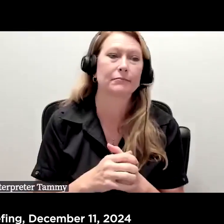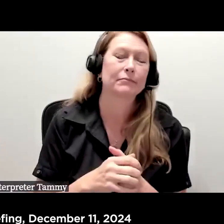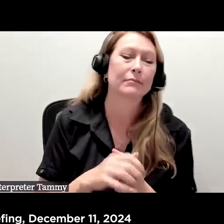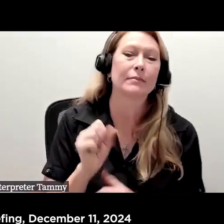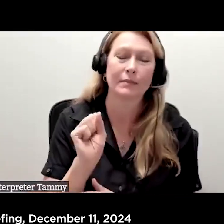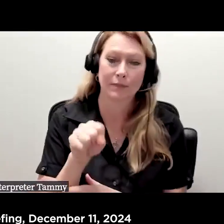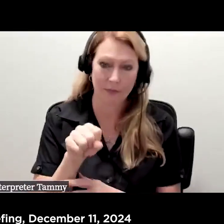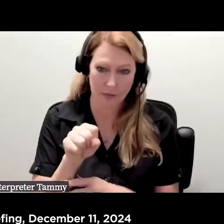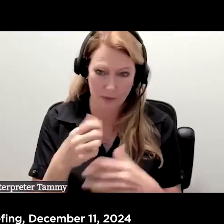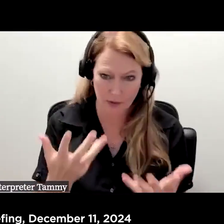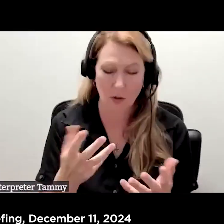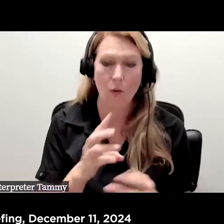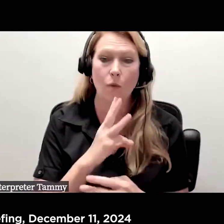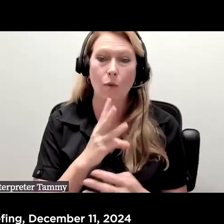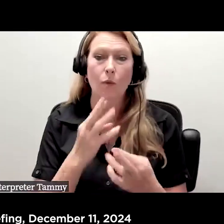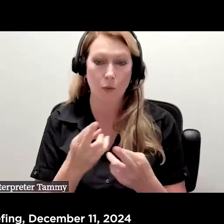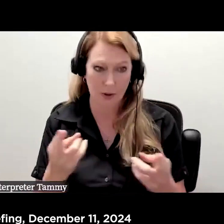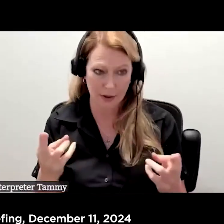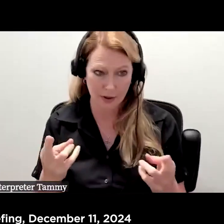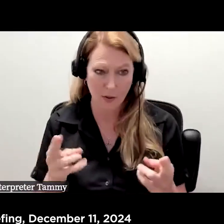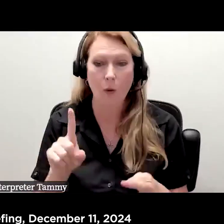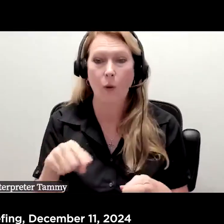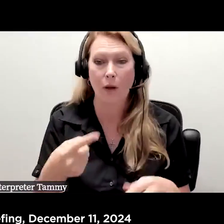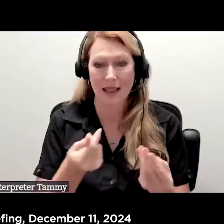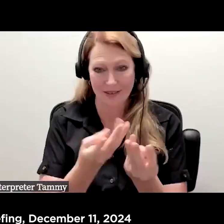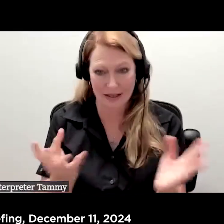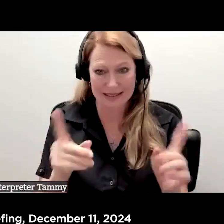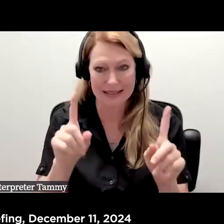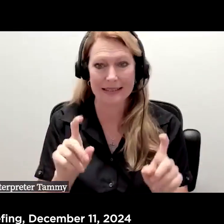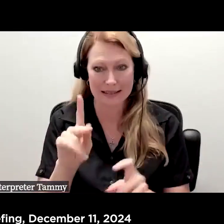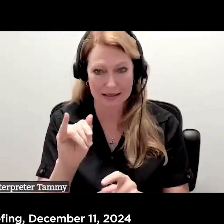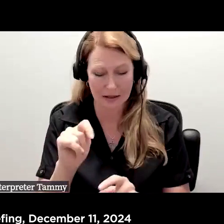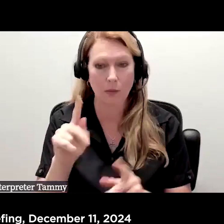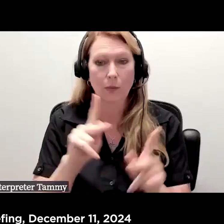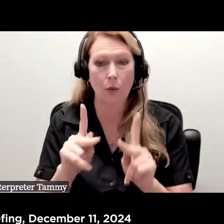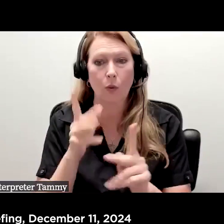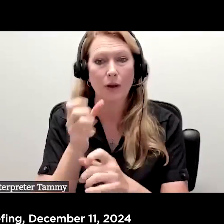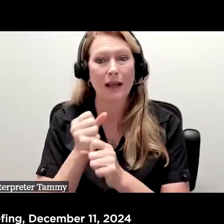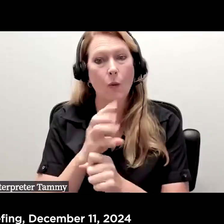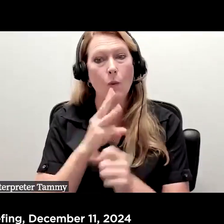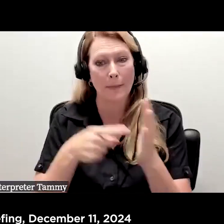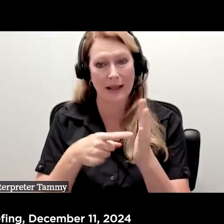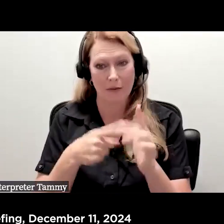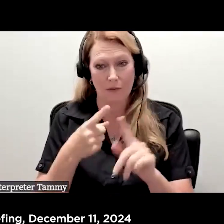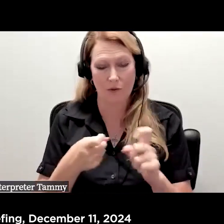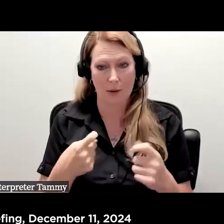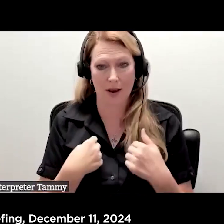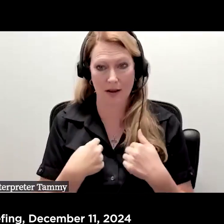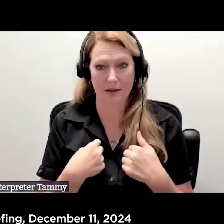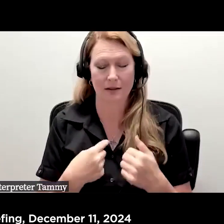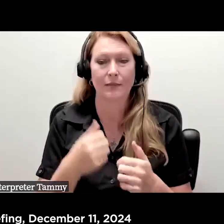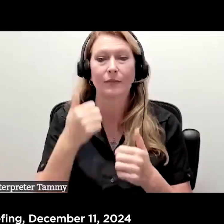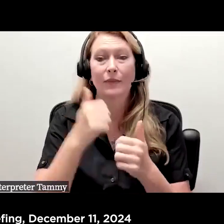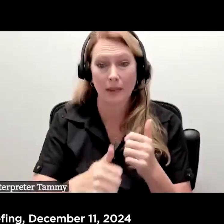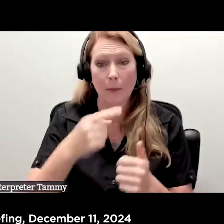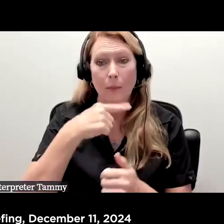So Water Resources, we're only giving test kits out to people who get a water bill from us. But every public